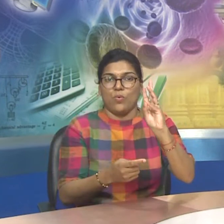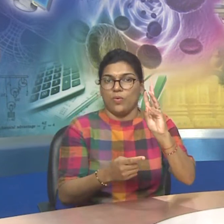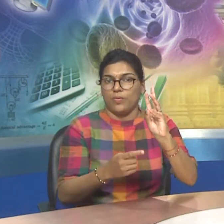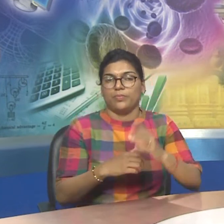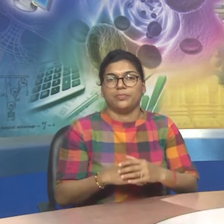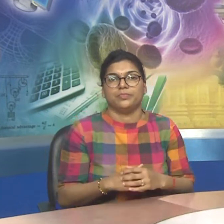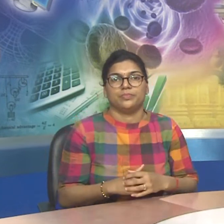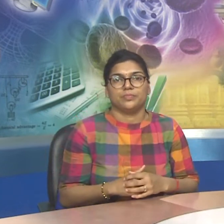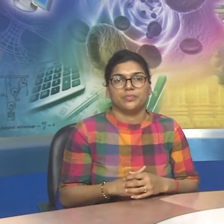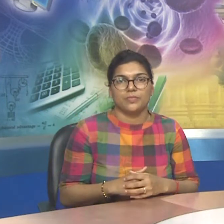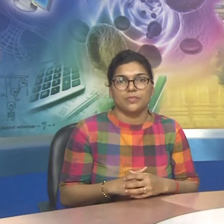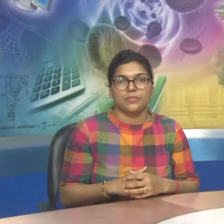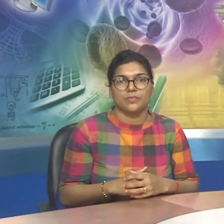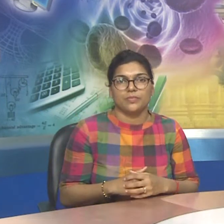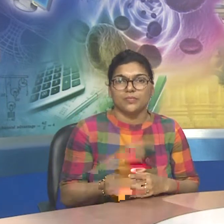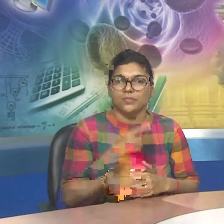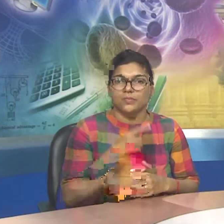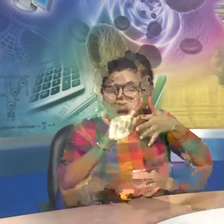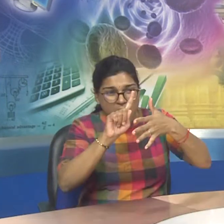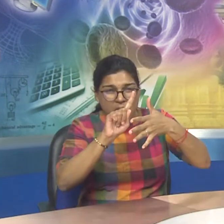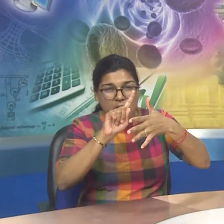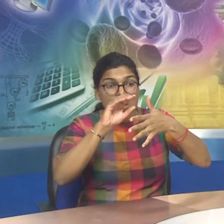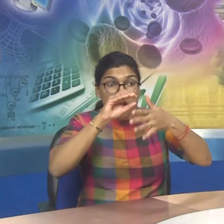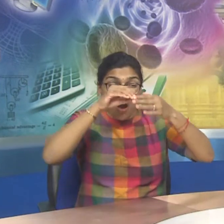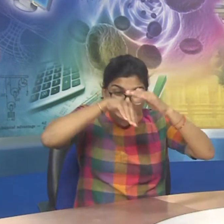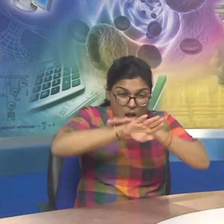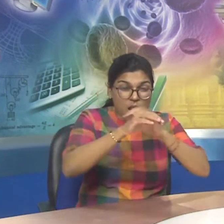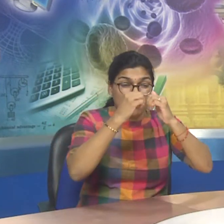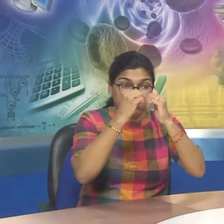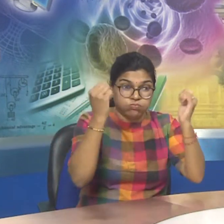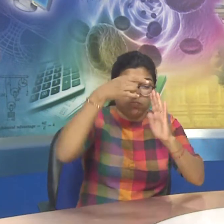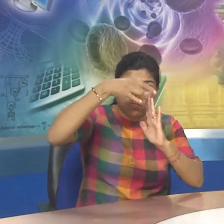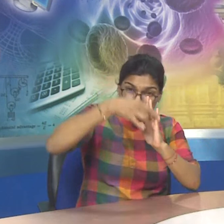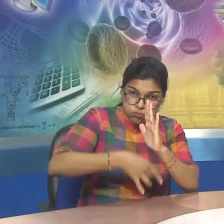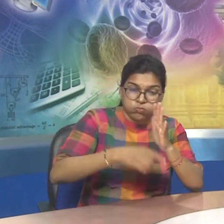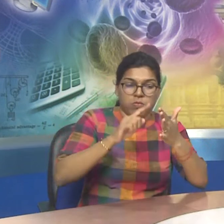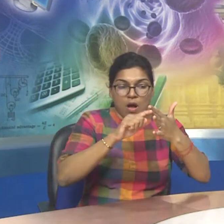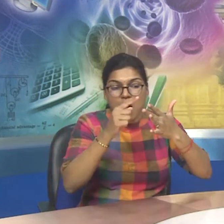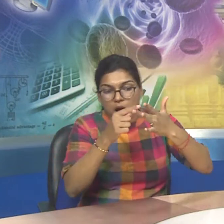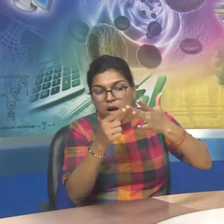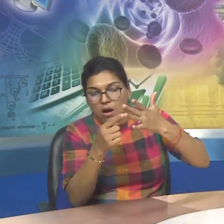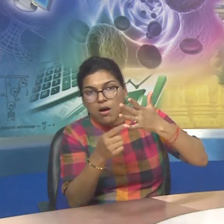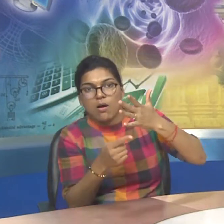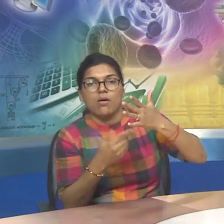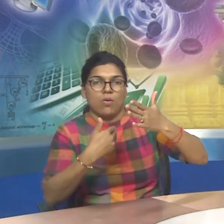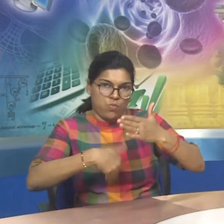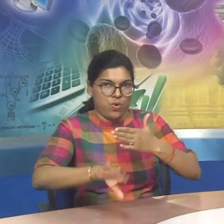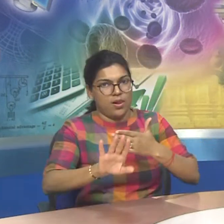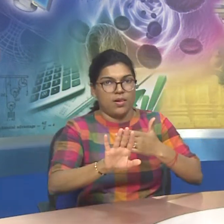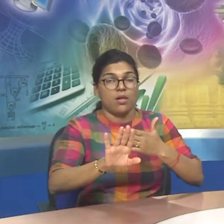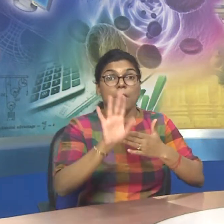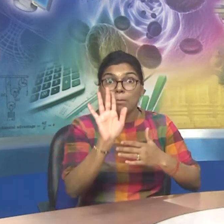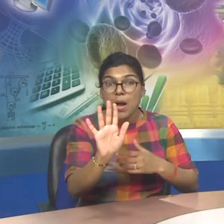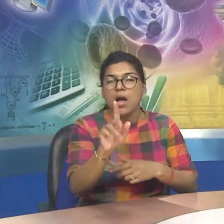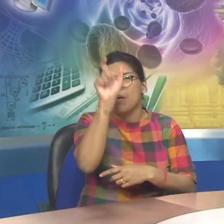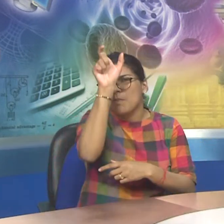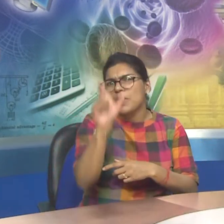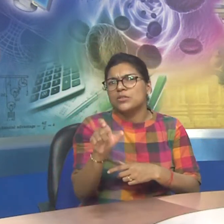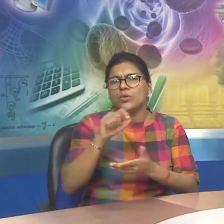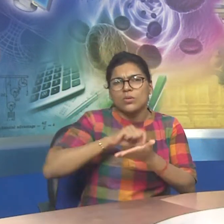and also there is another, and I will be explaining each stanza step by